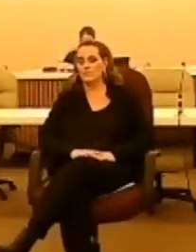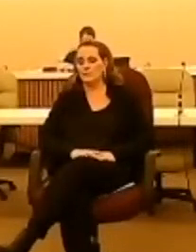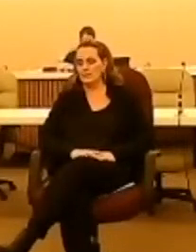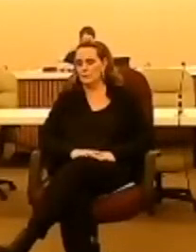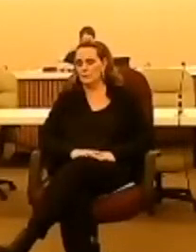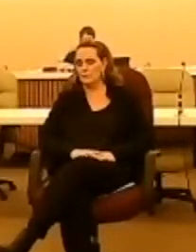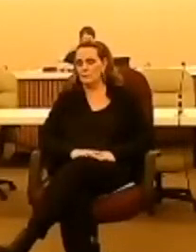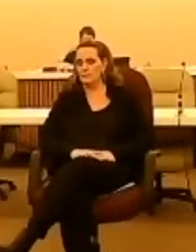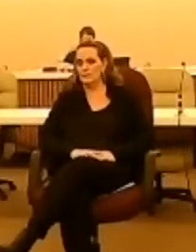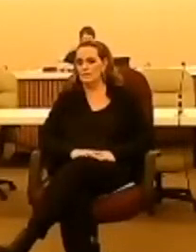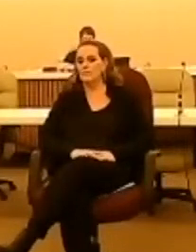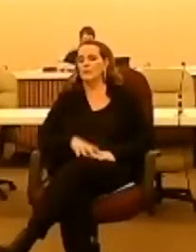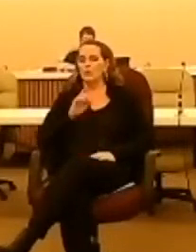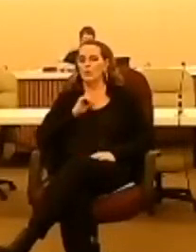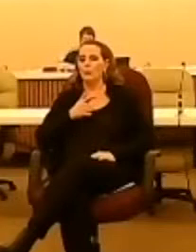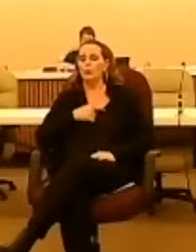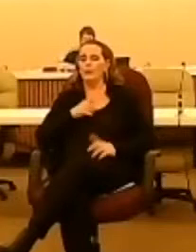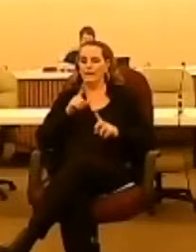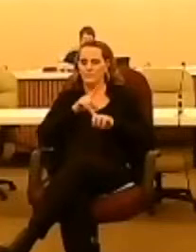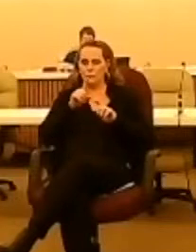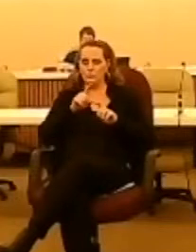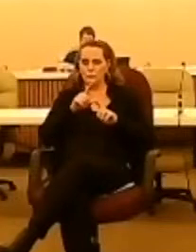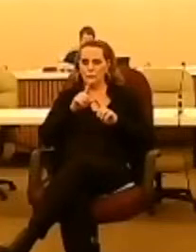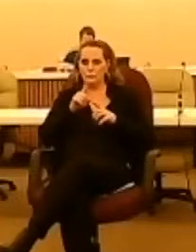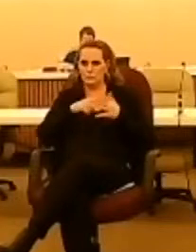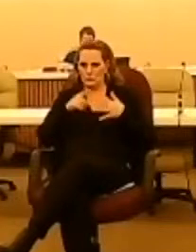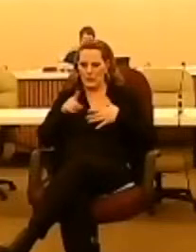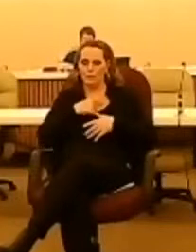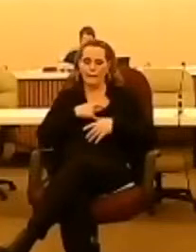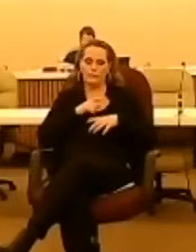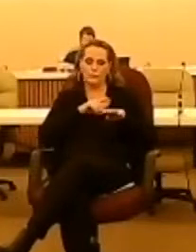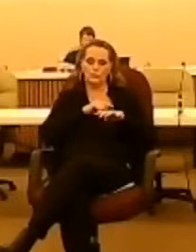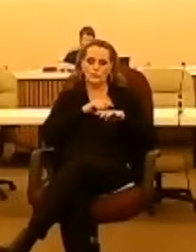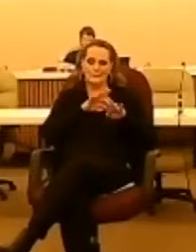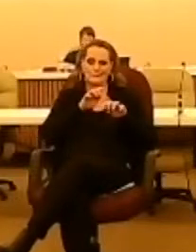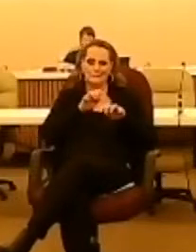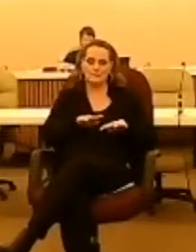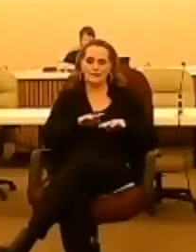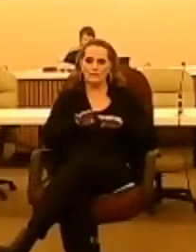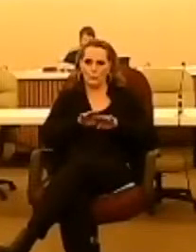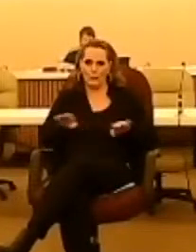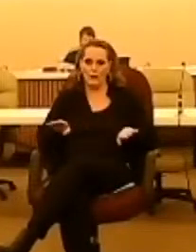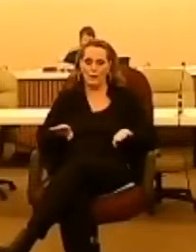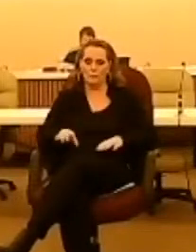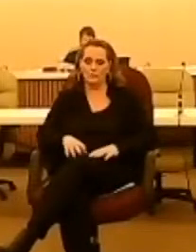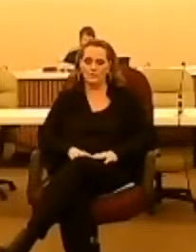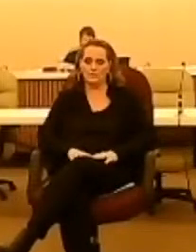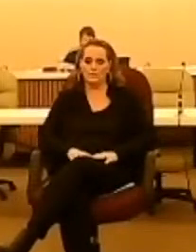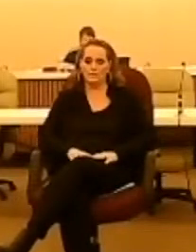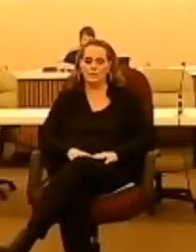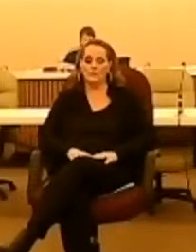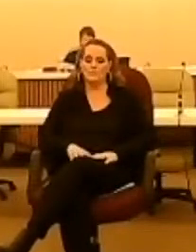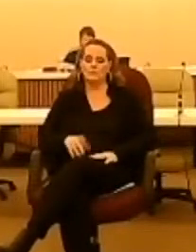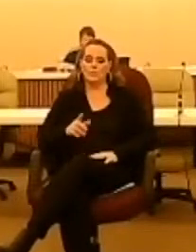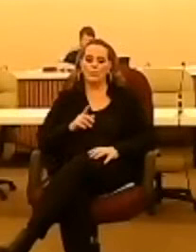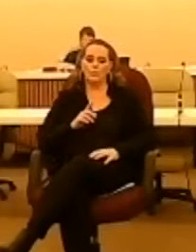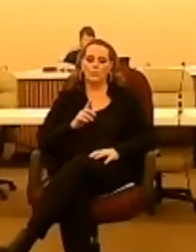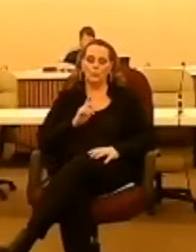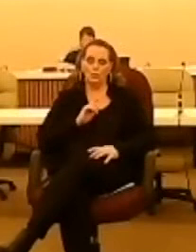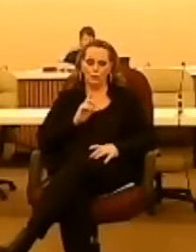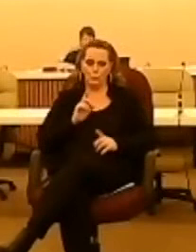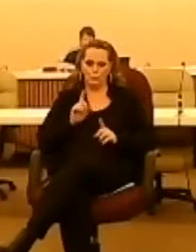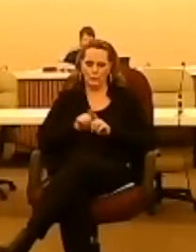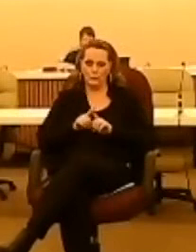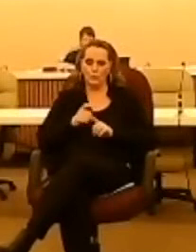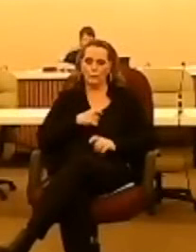have to test the ground, and we see if it's, what we did in the parking lot in front of the tanks, and we